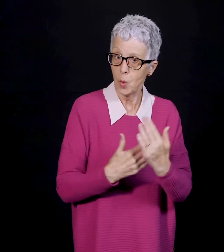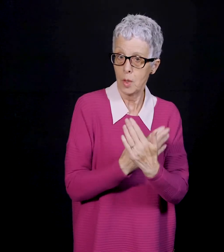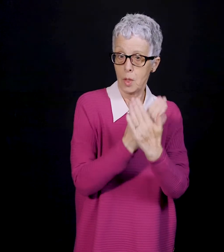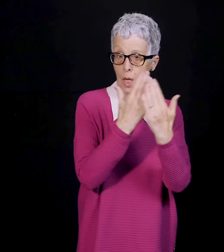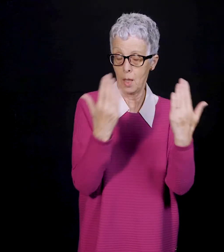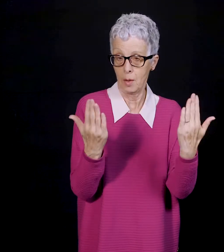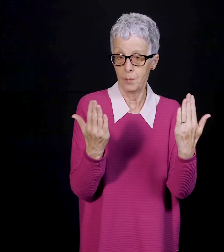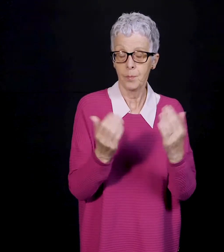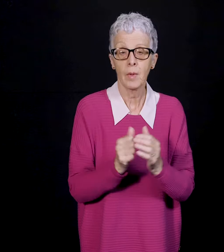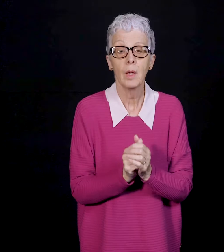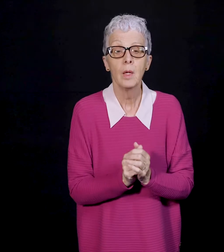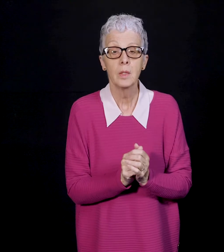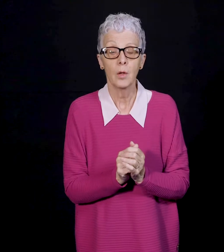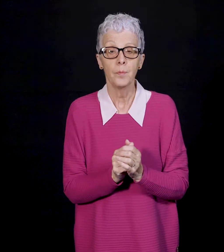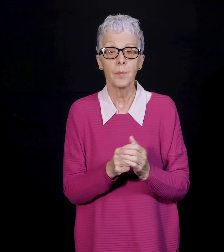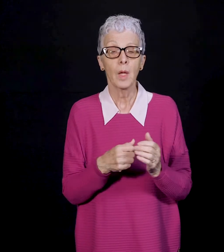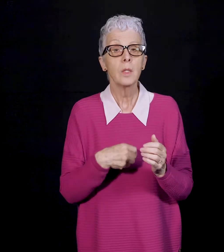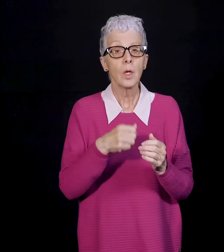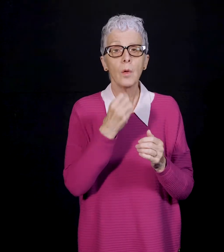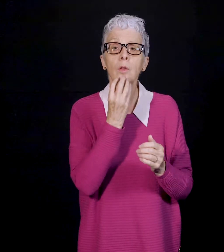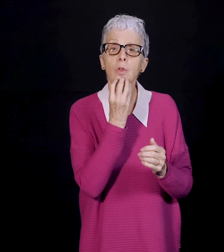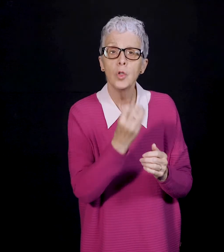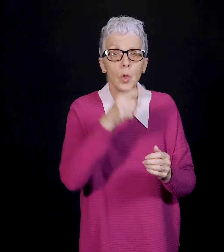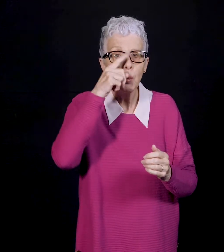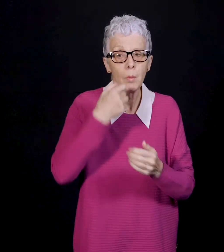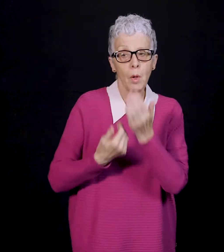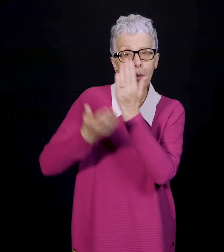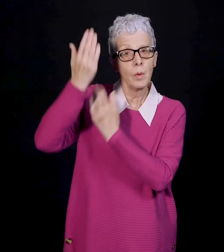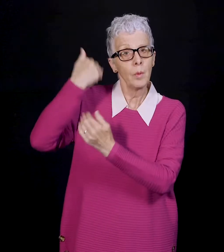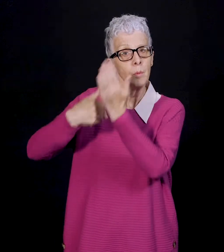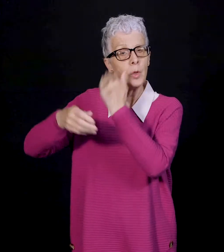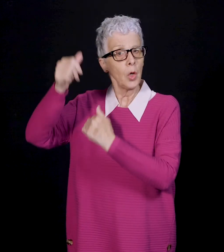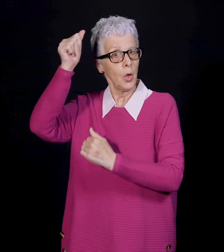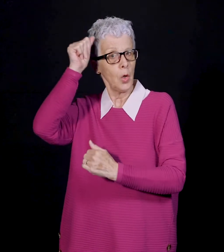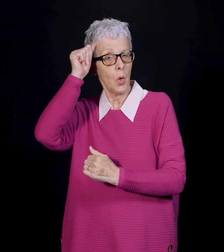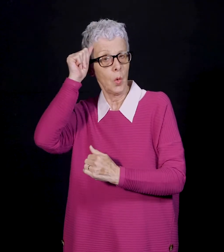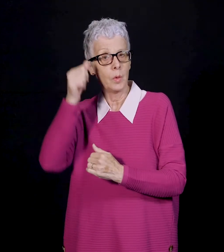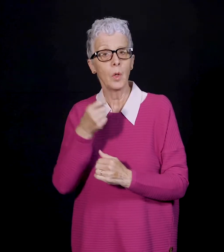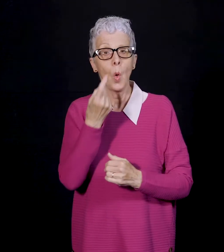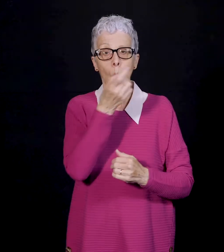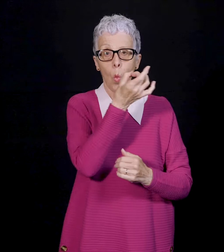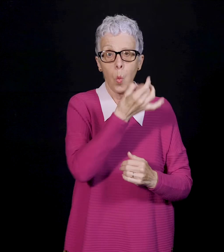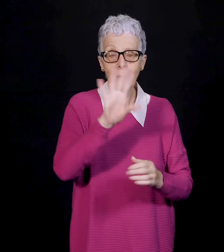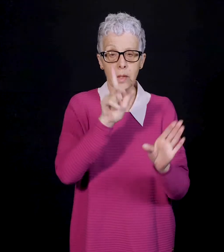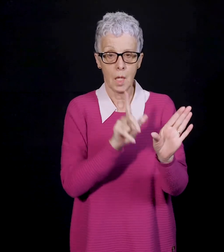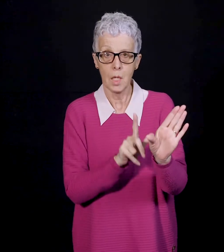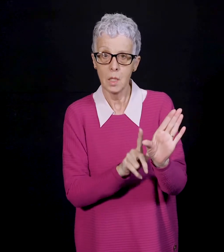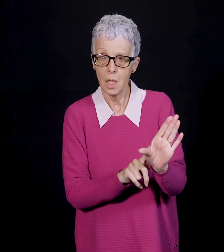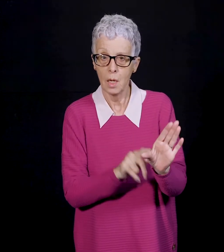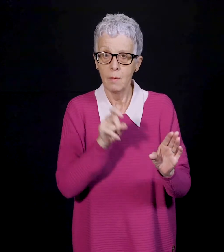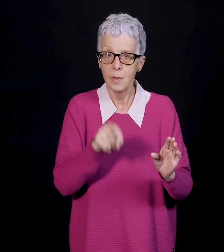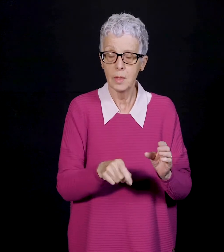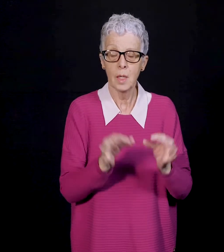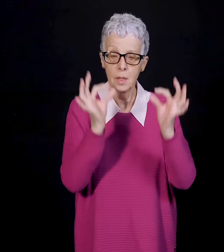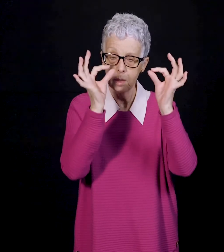word read out. And so they would pick up the subtle cues. And within that, they would actually sense the changes and the shifts and the way in